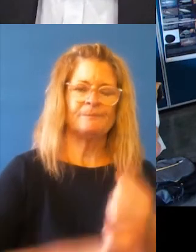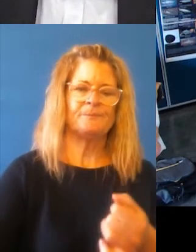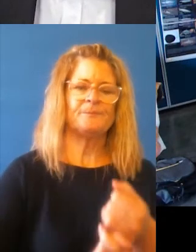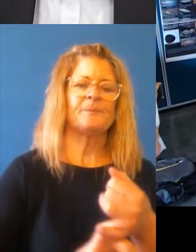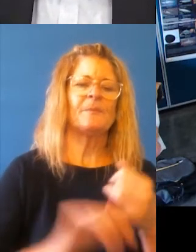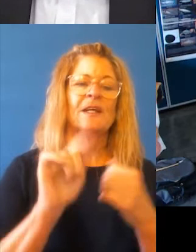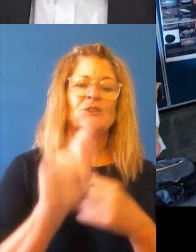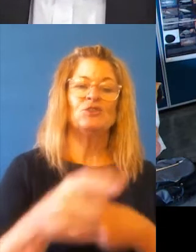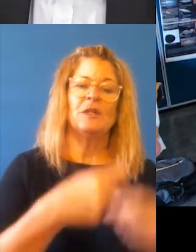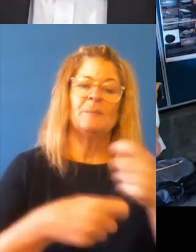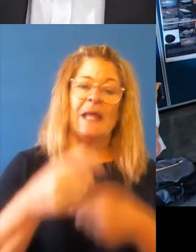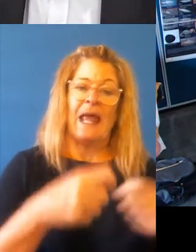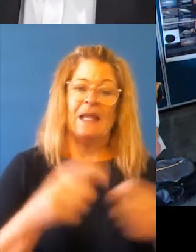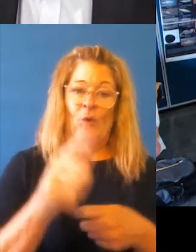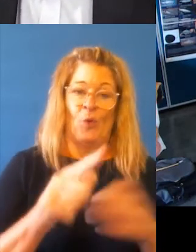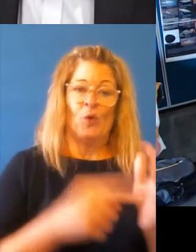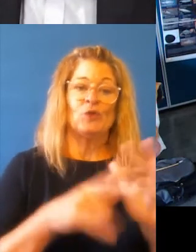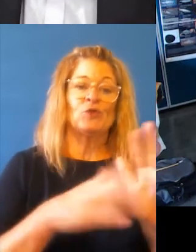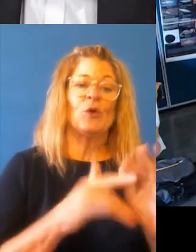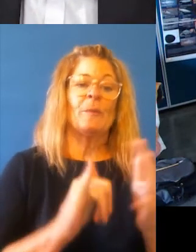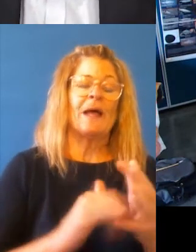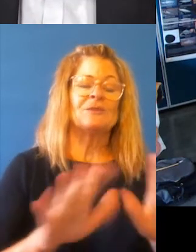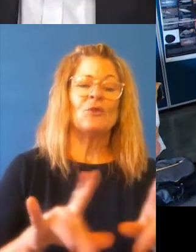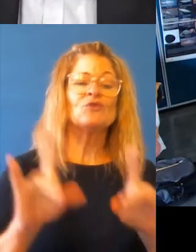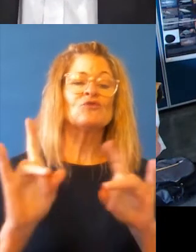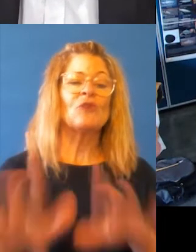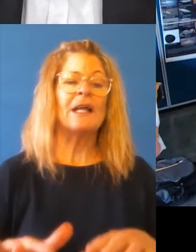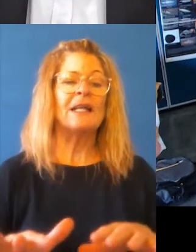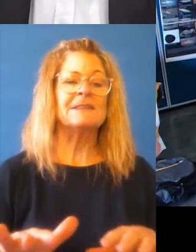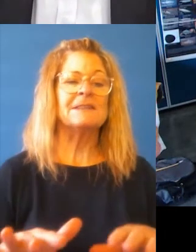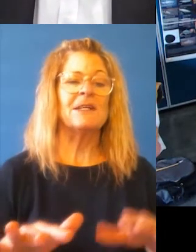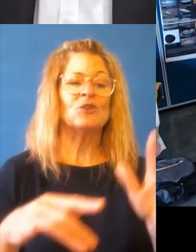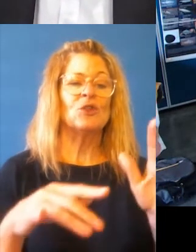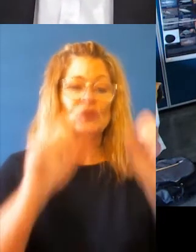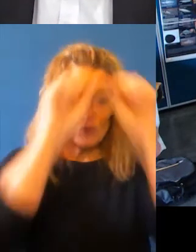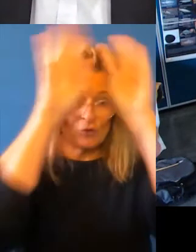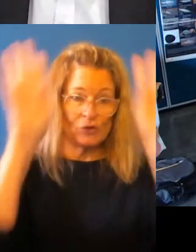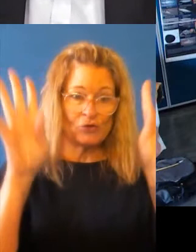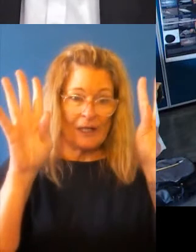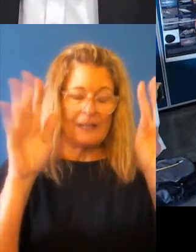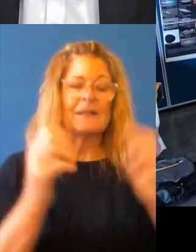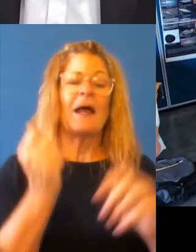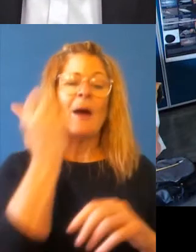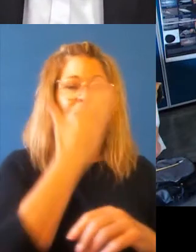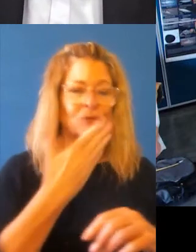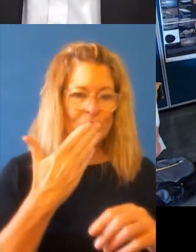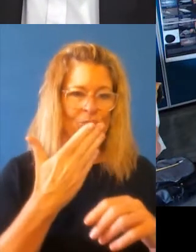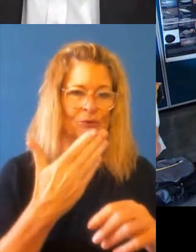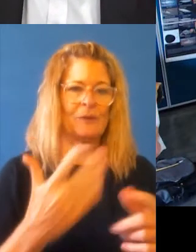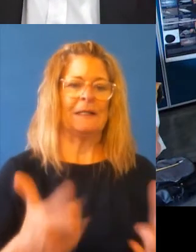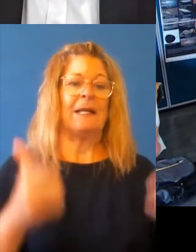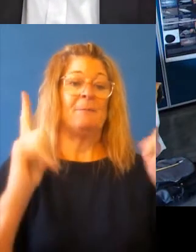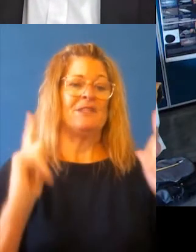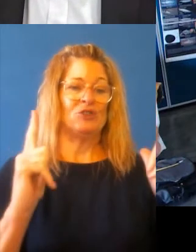Australia's Aboriginal and Torres Strait Islander Social Justice Commissioner in April of 2017. June, thank you